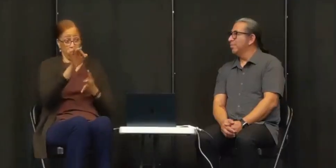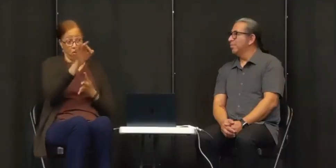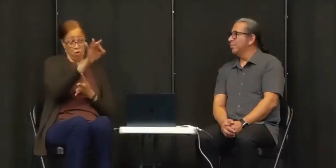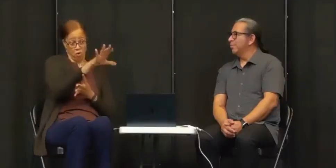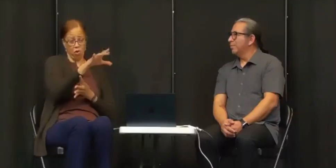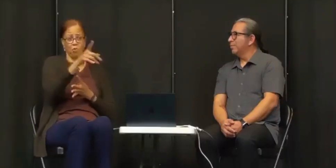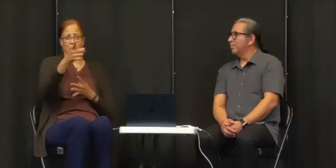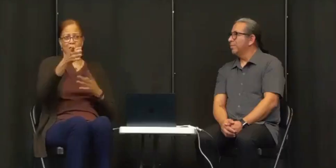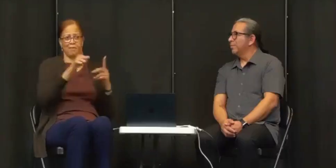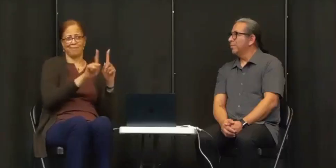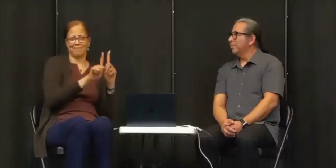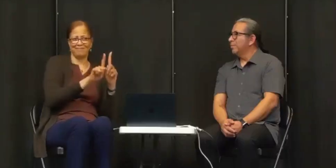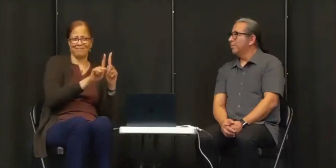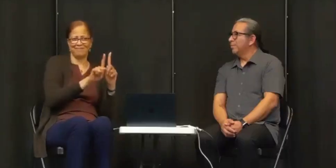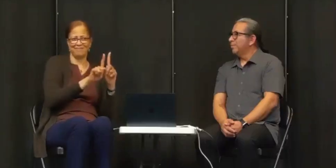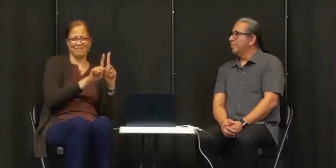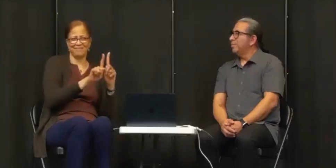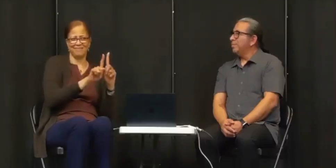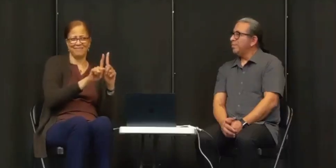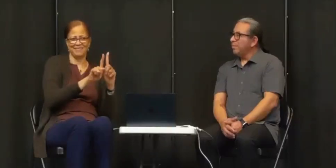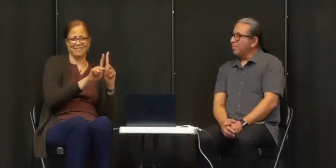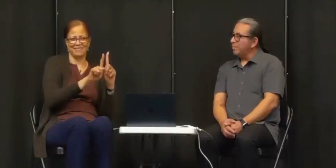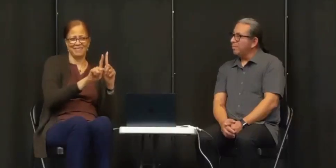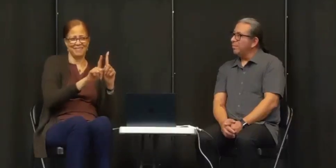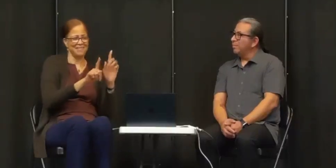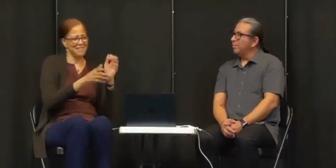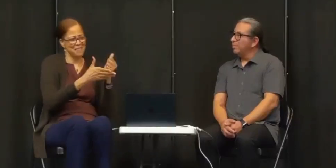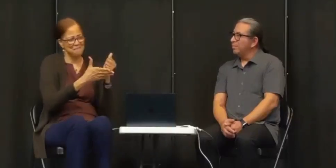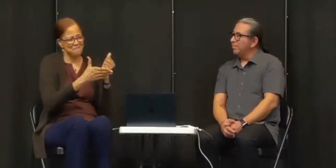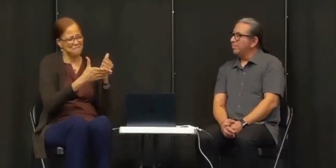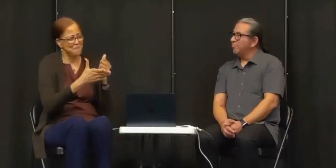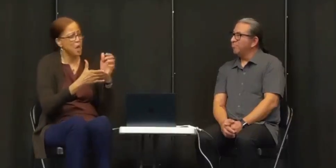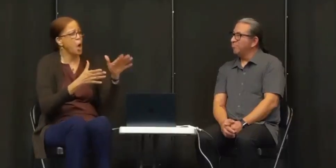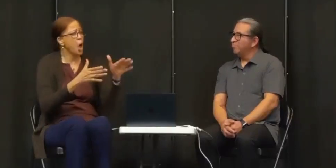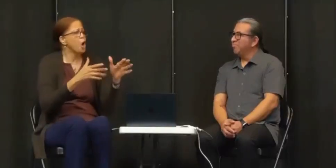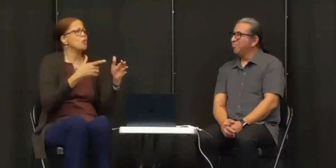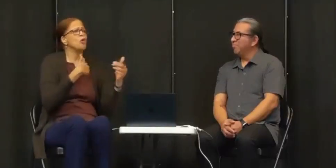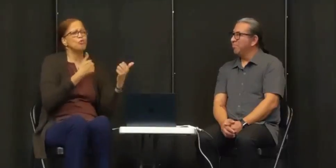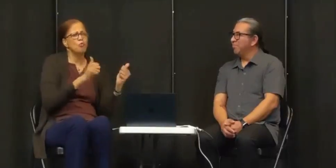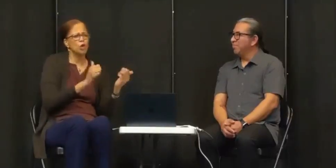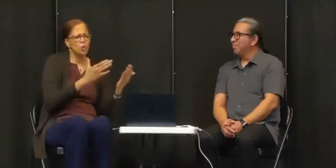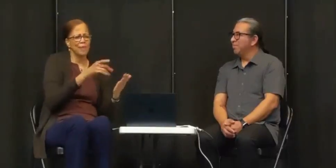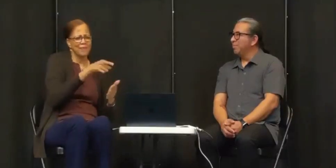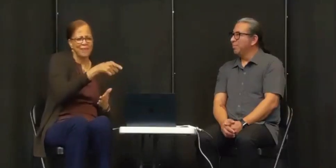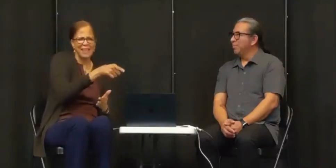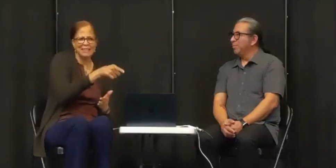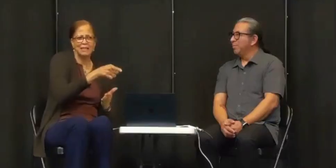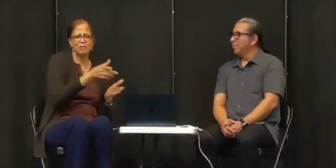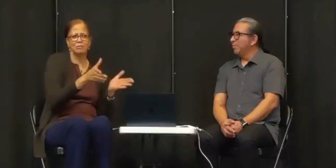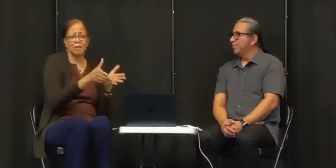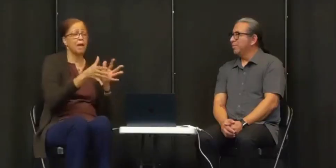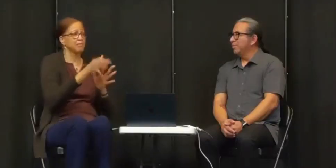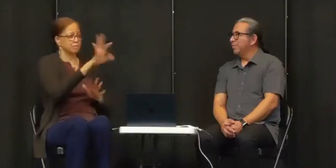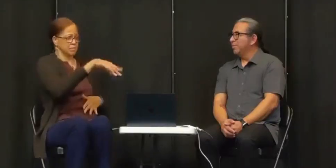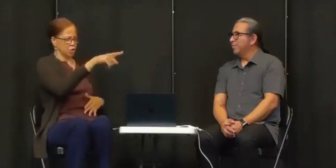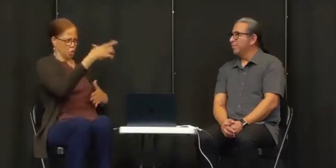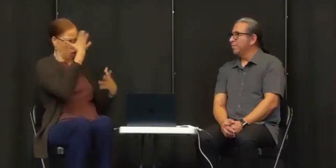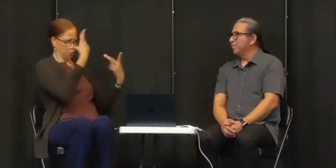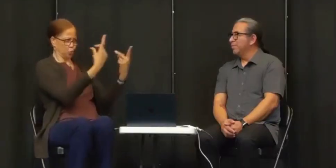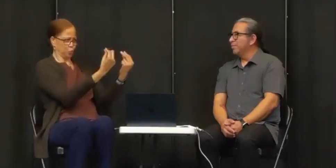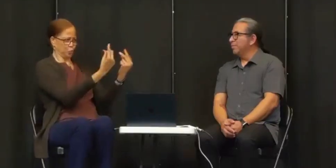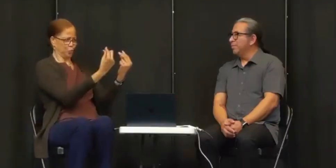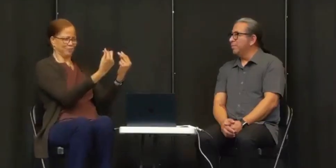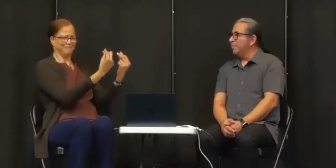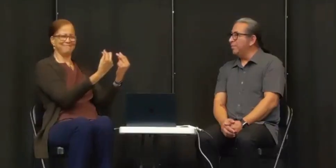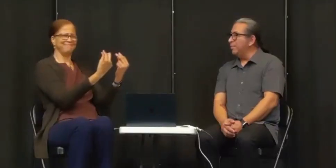do to communicate with me better. When you give them one thing, pair up with them and say, hey, that really worked,